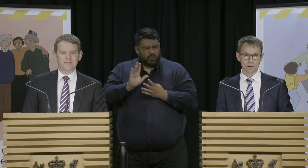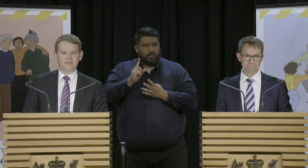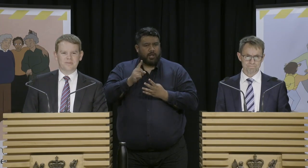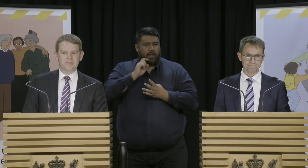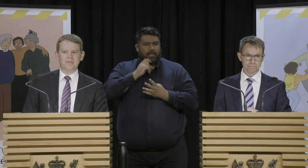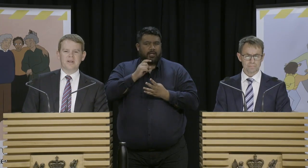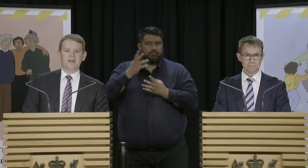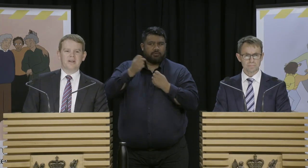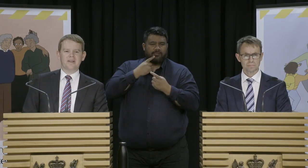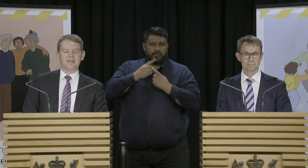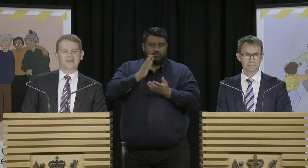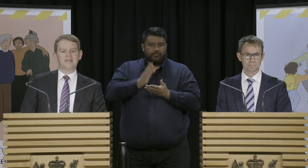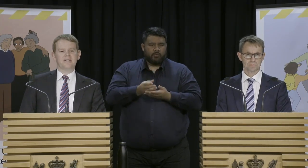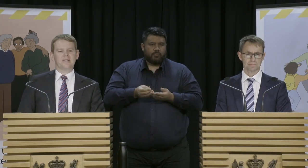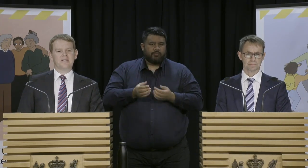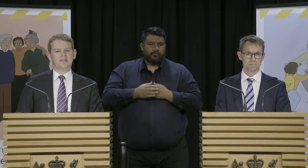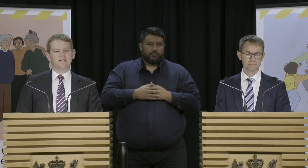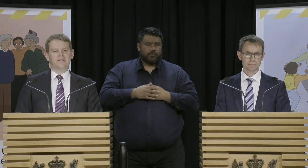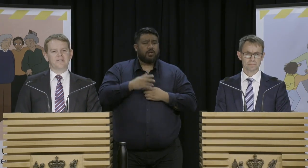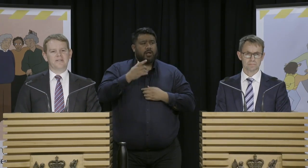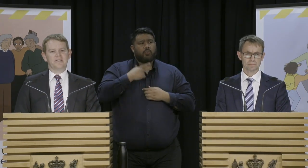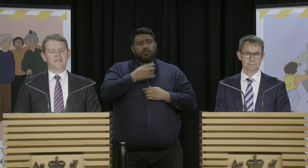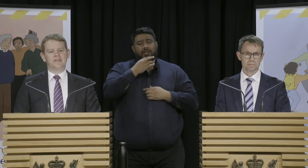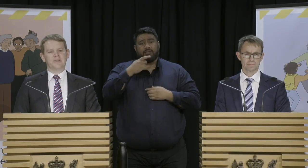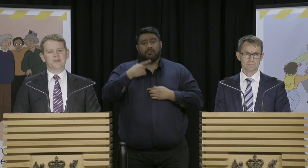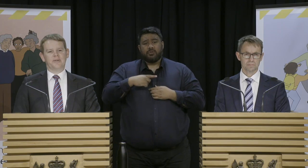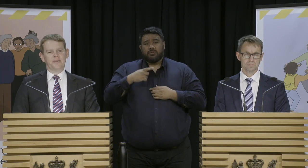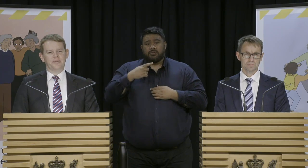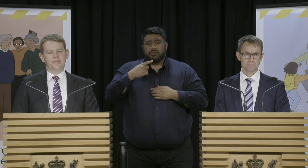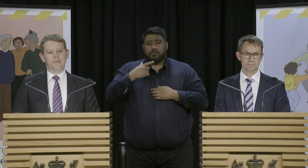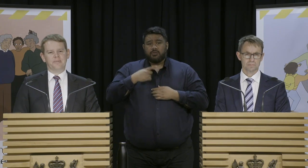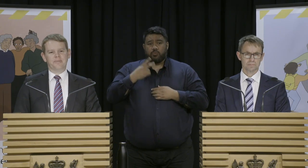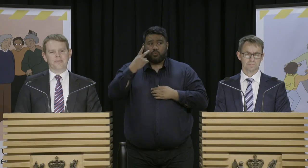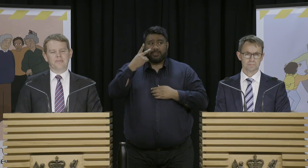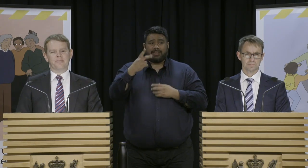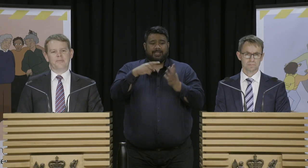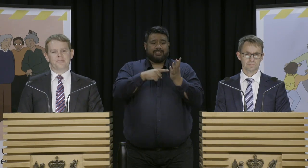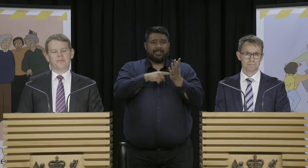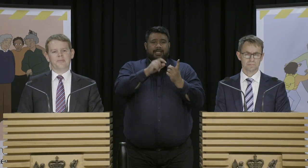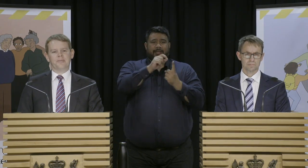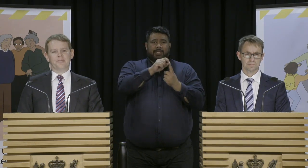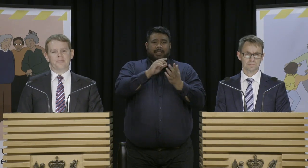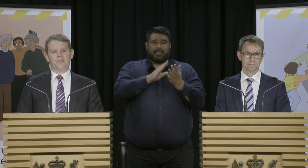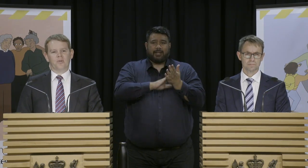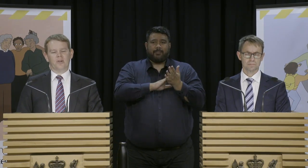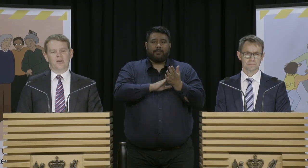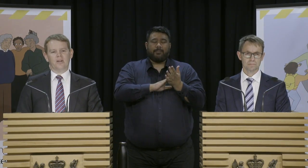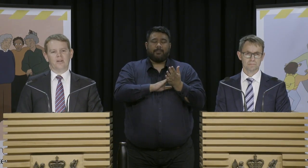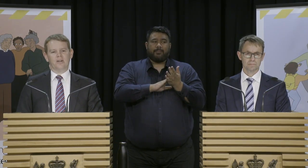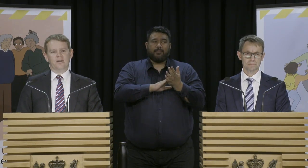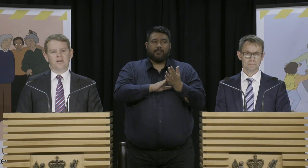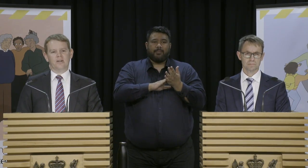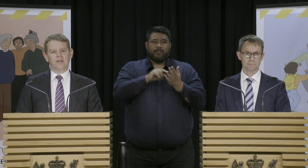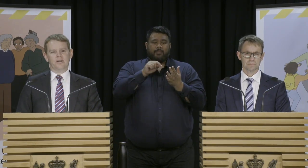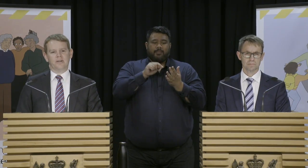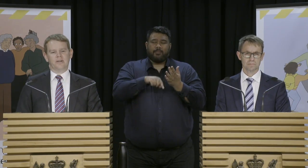at the border. That's just because that kind of reflects the new model from TPM that Amelia was talking about earlier. The PM